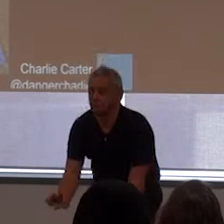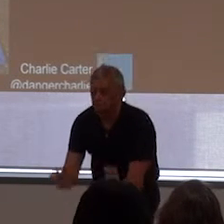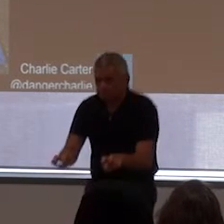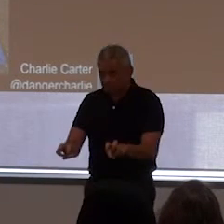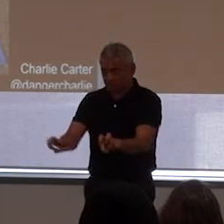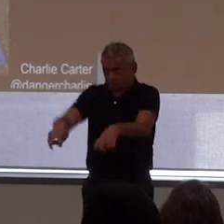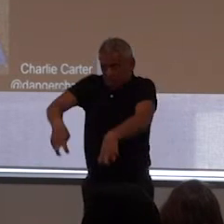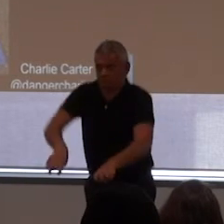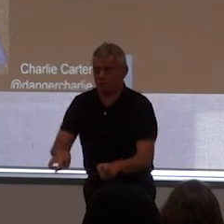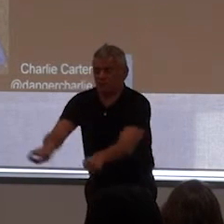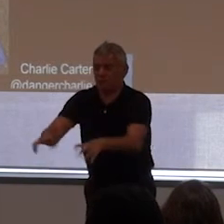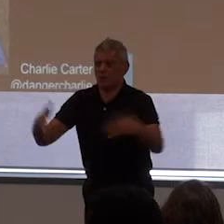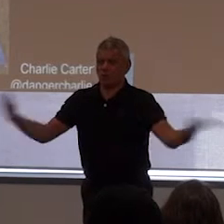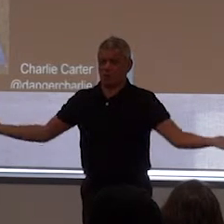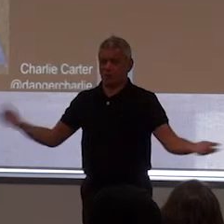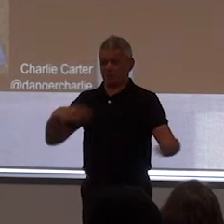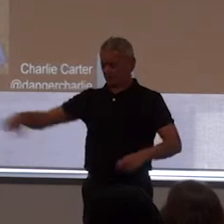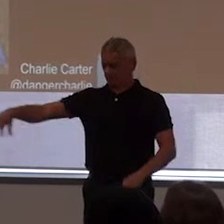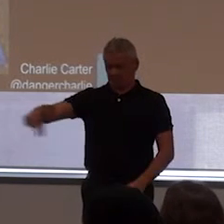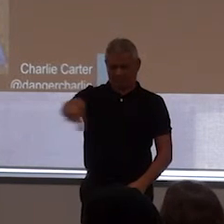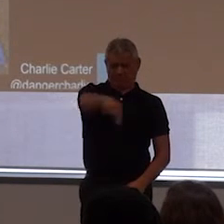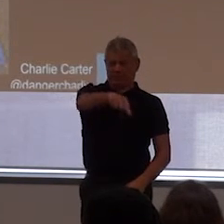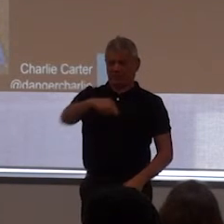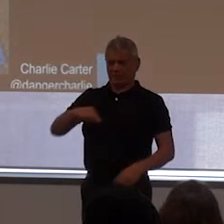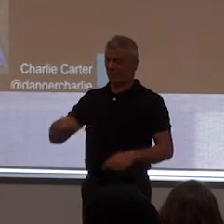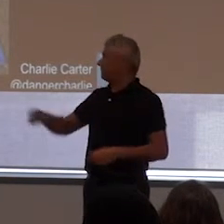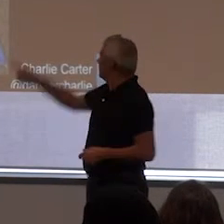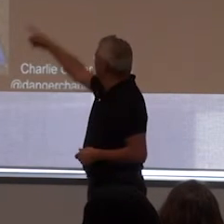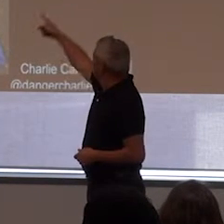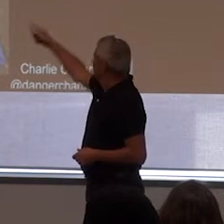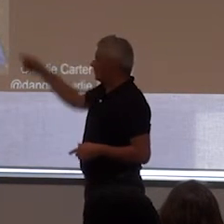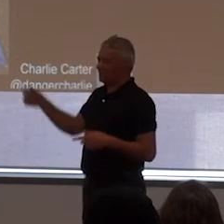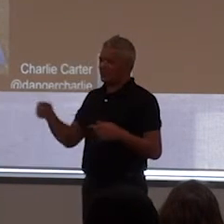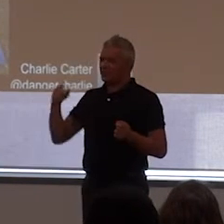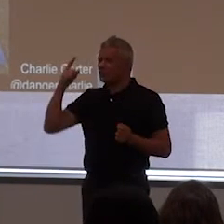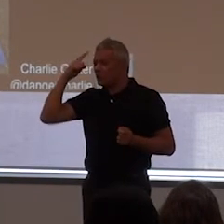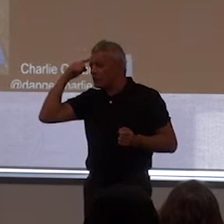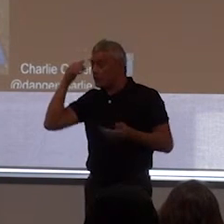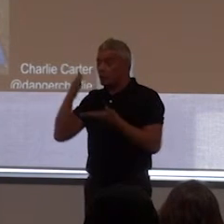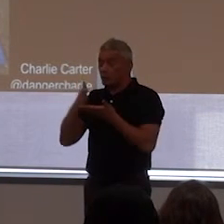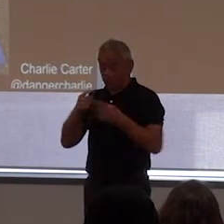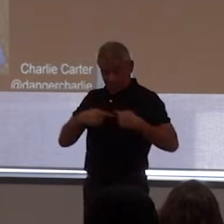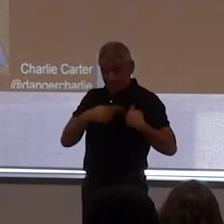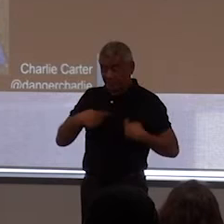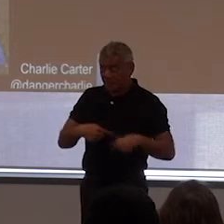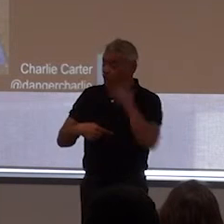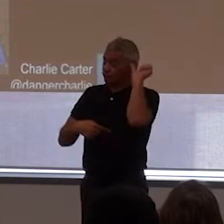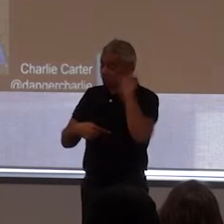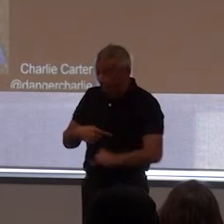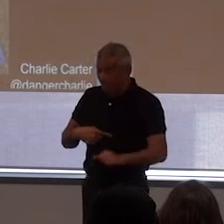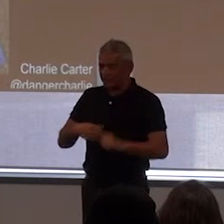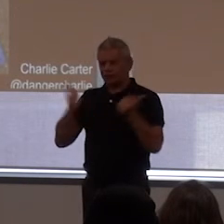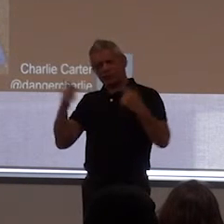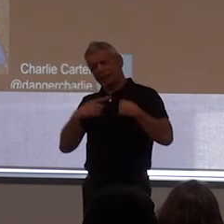down, around, onto oncoming traffic? Yeah, not really well thought out. Good intentions, could